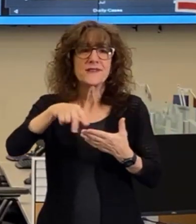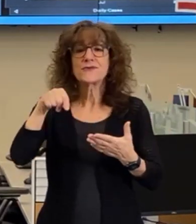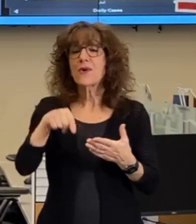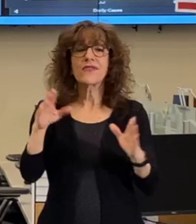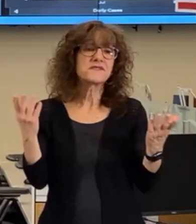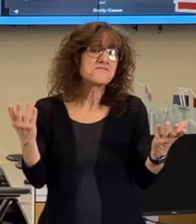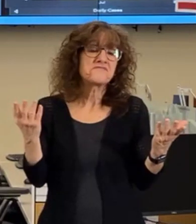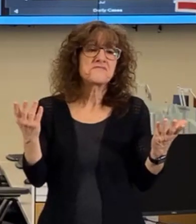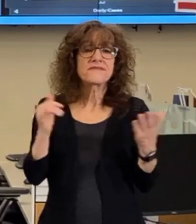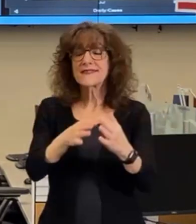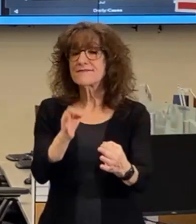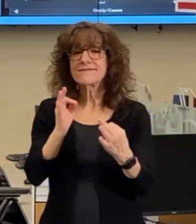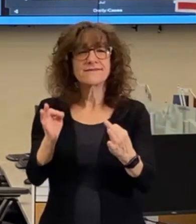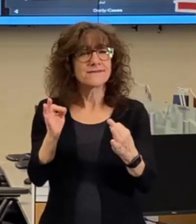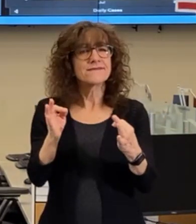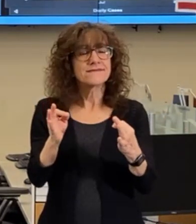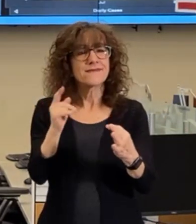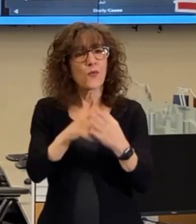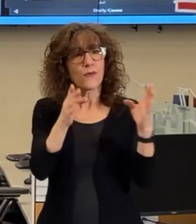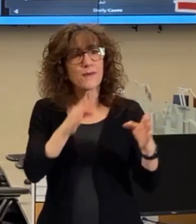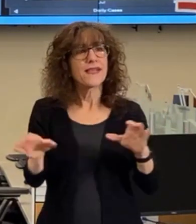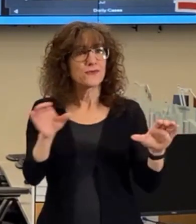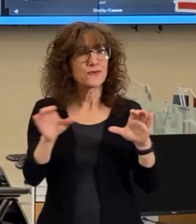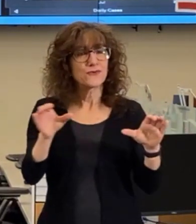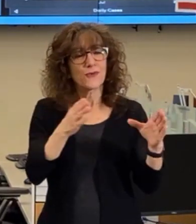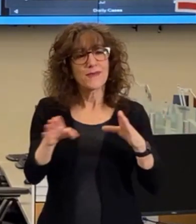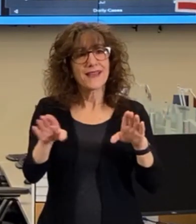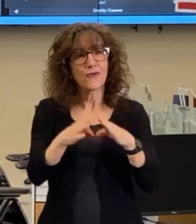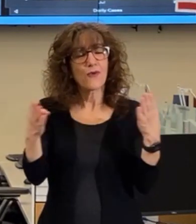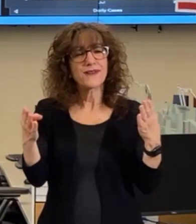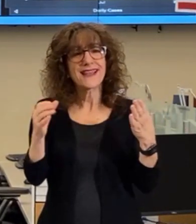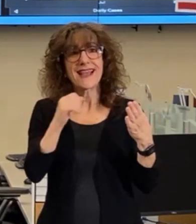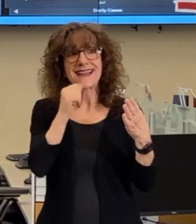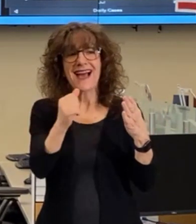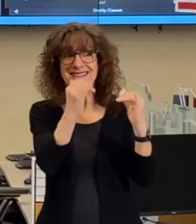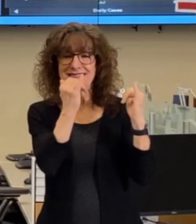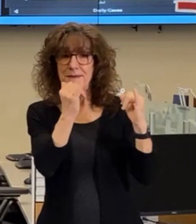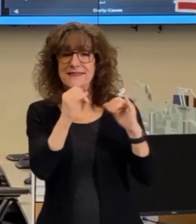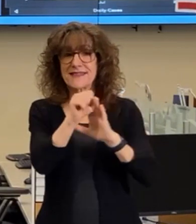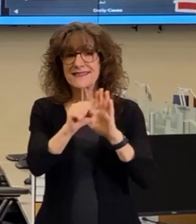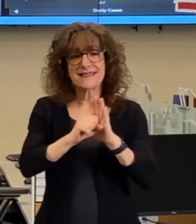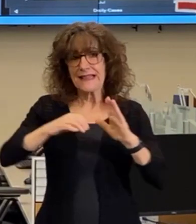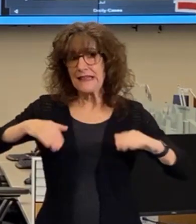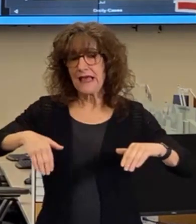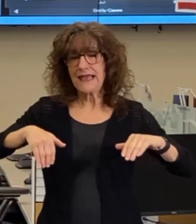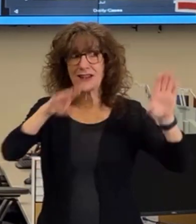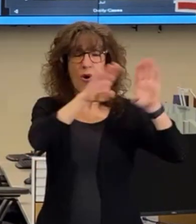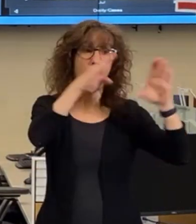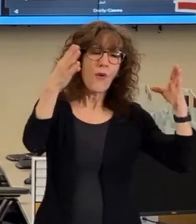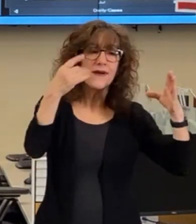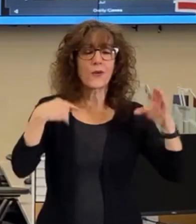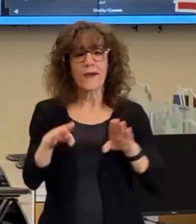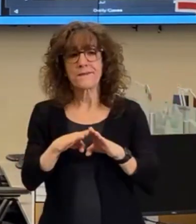was, in line with what we were planning to make some opening, but not go quite as far as the state has gone. But we did expect,